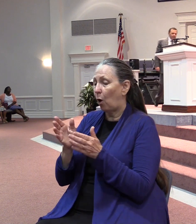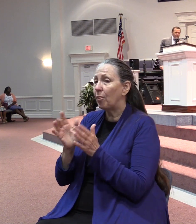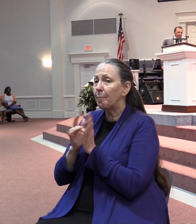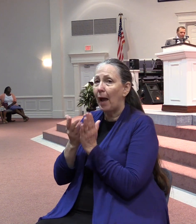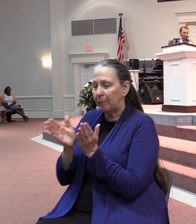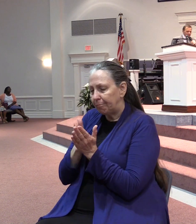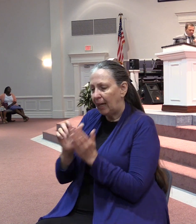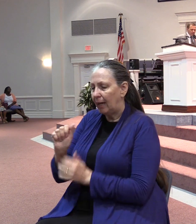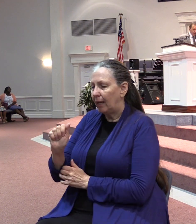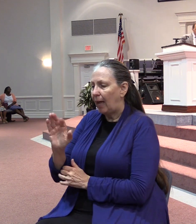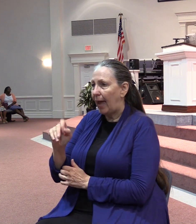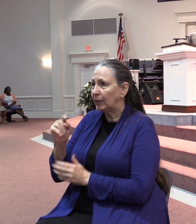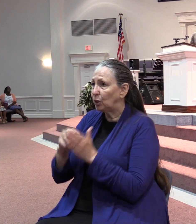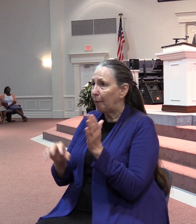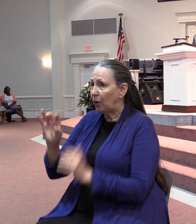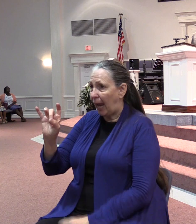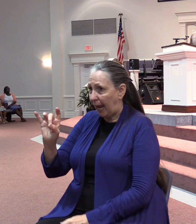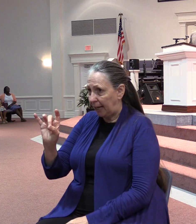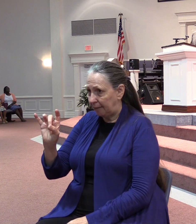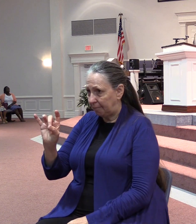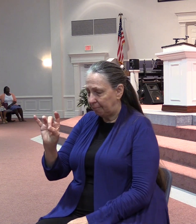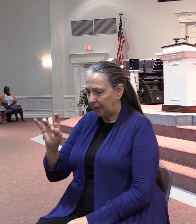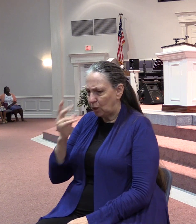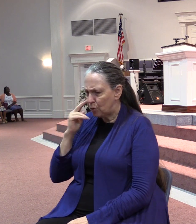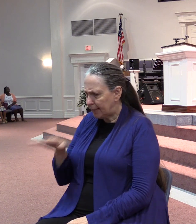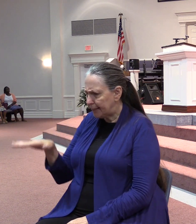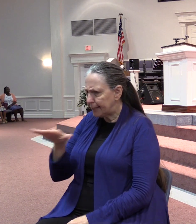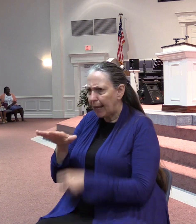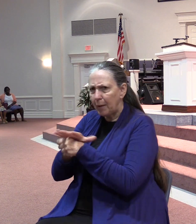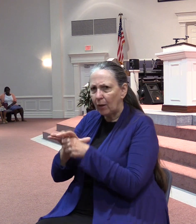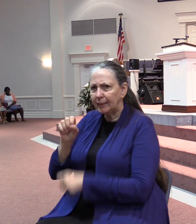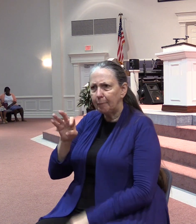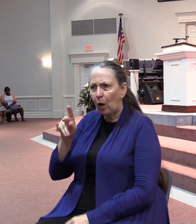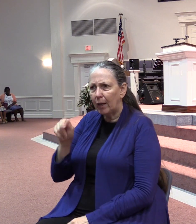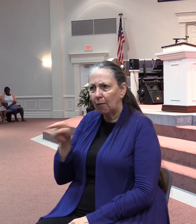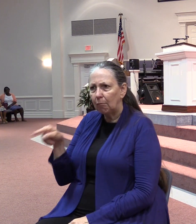8. And you see the same region, Samaria.